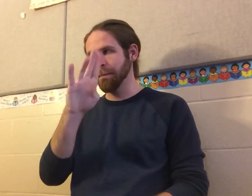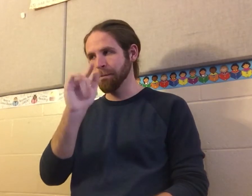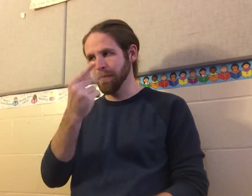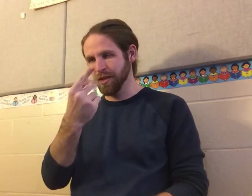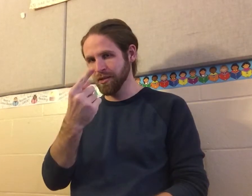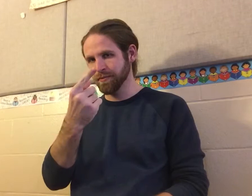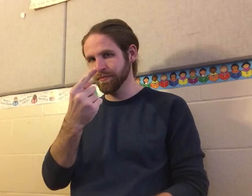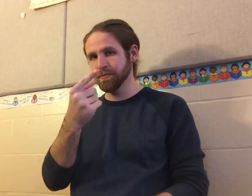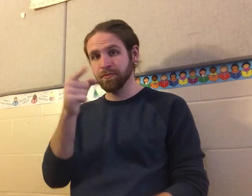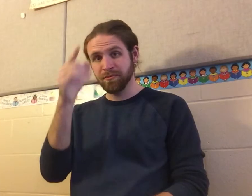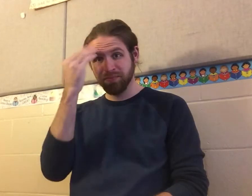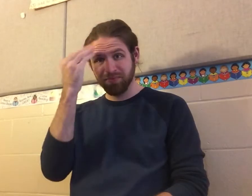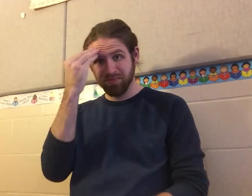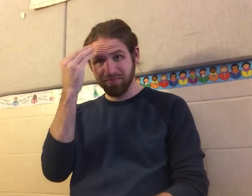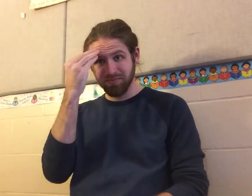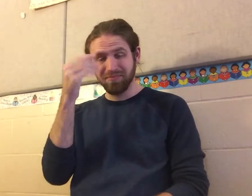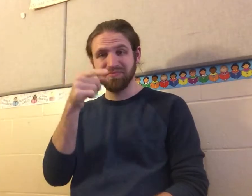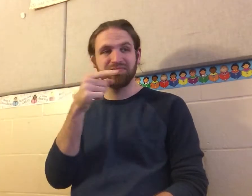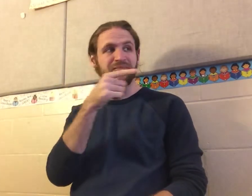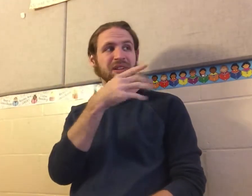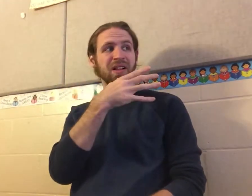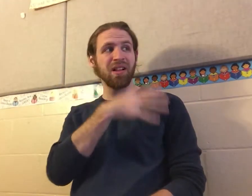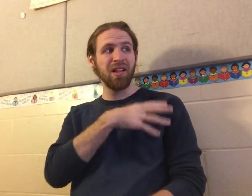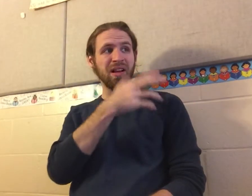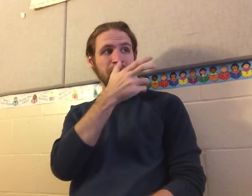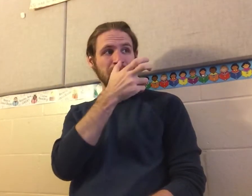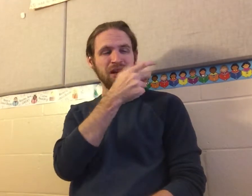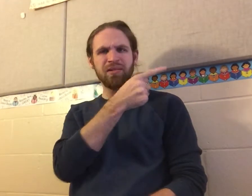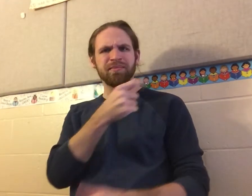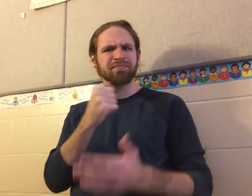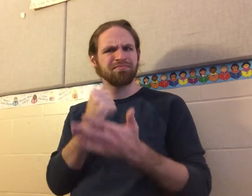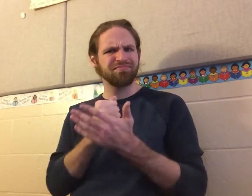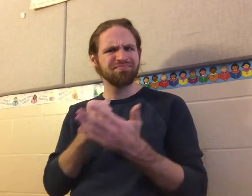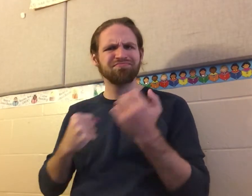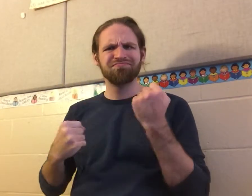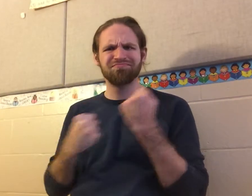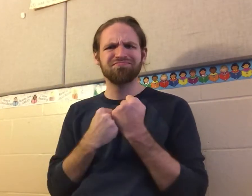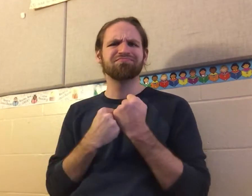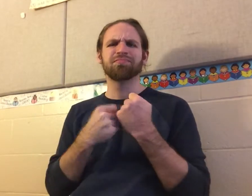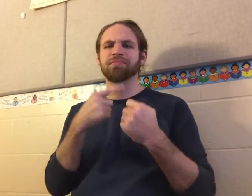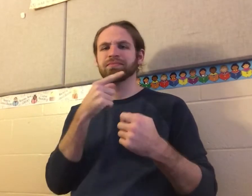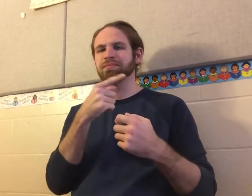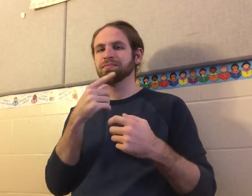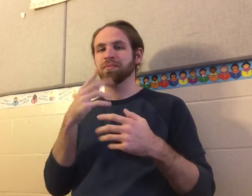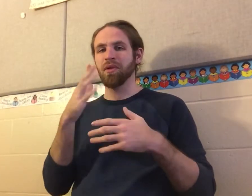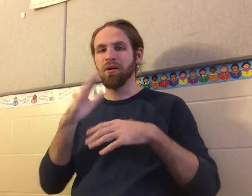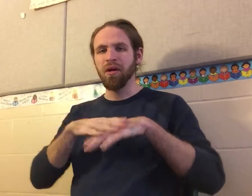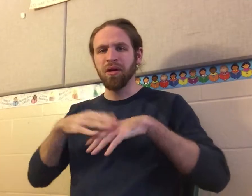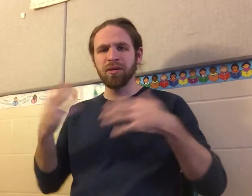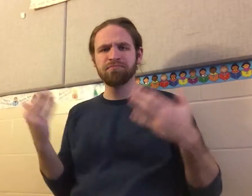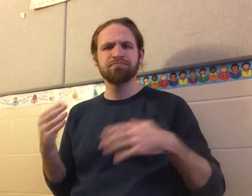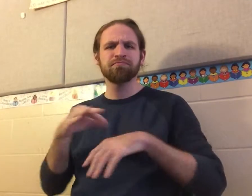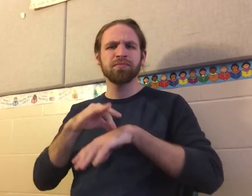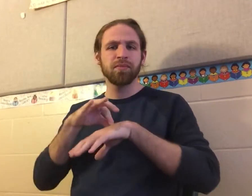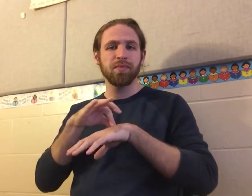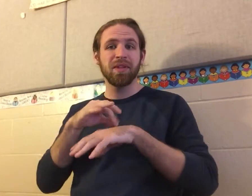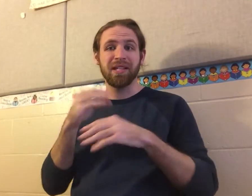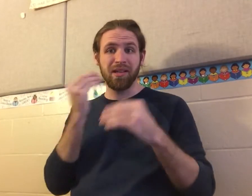Did you know that ladybugs are some of the most helpful insects on Earth? They feed on aphids and the eggs